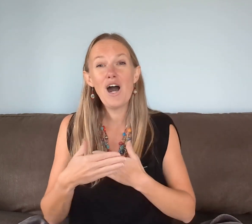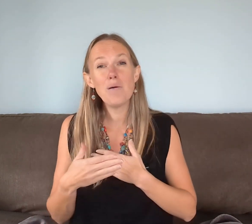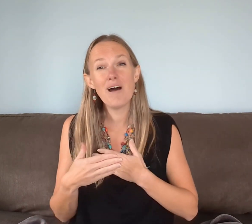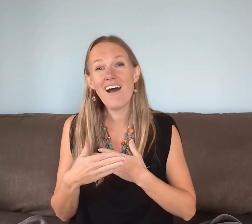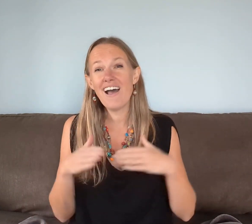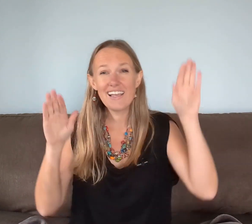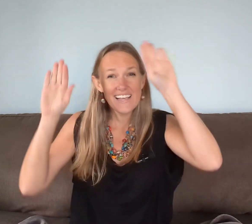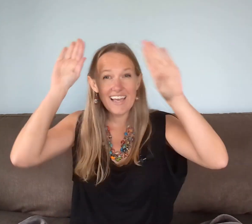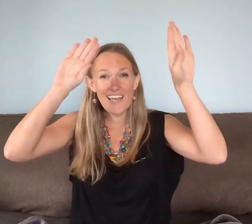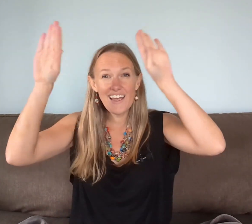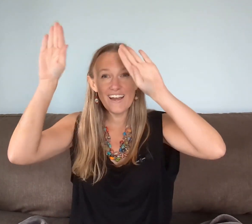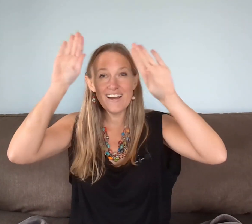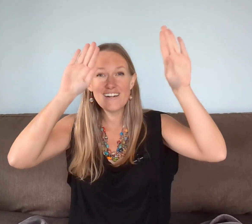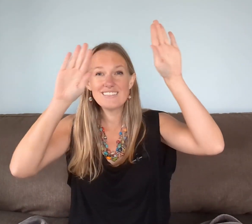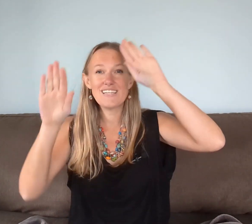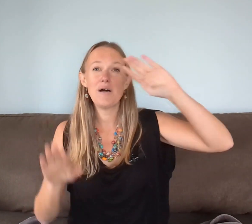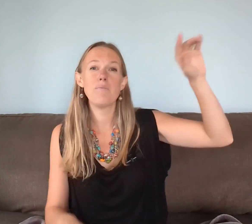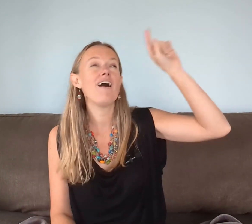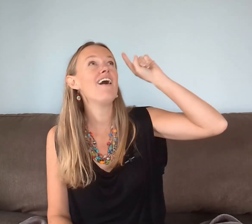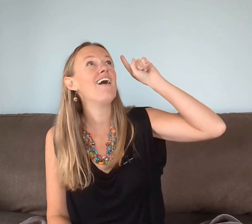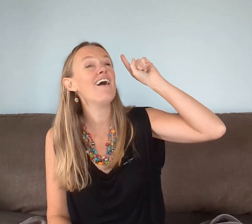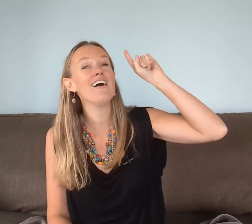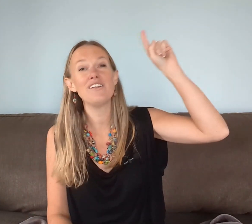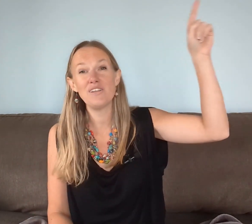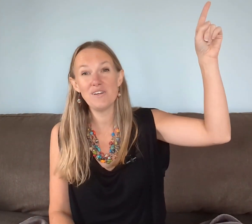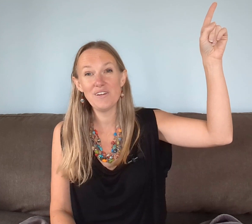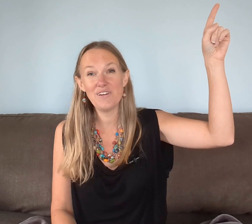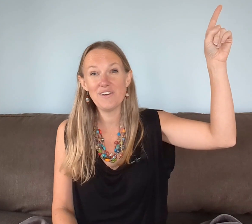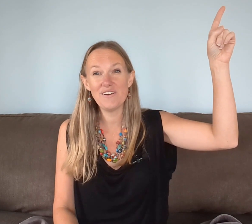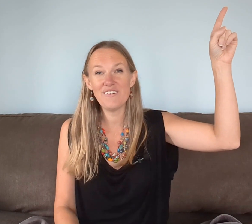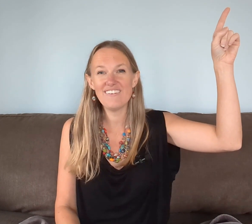all my cares upon you.